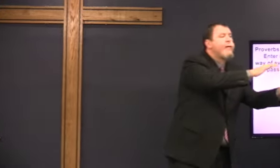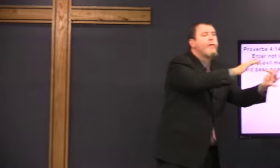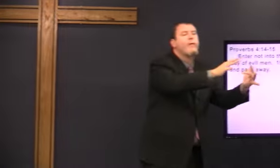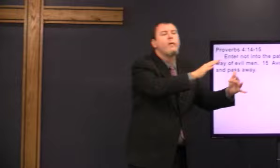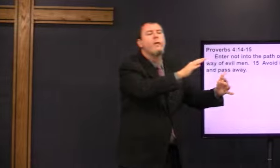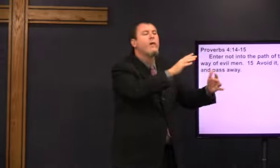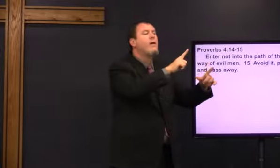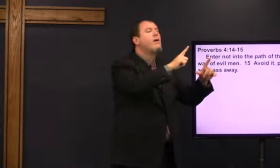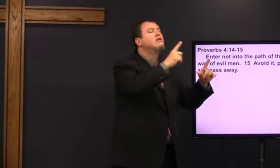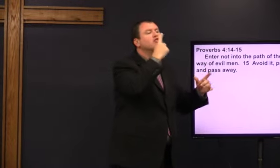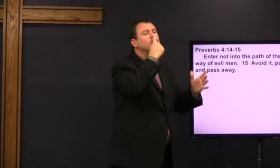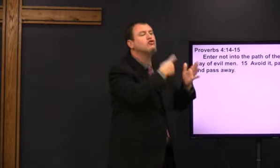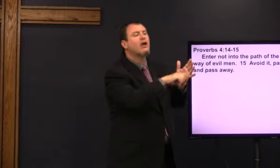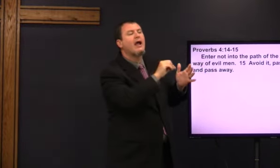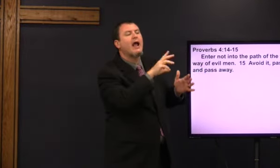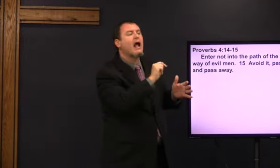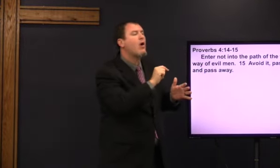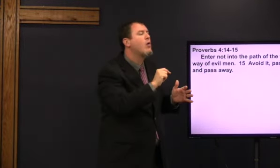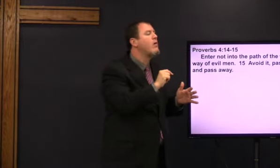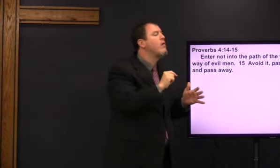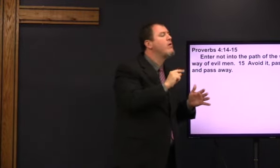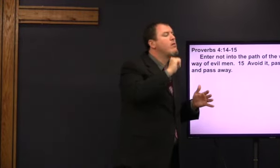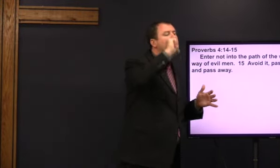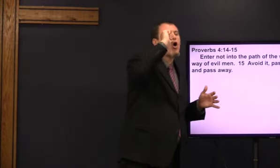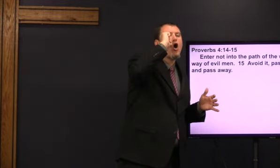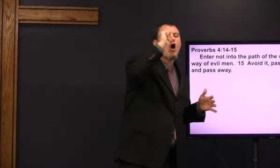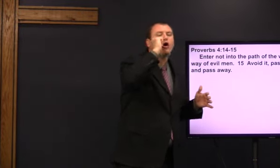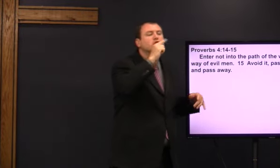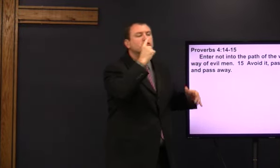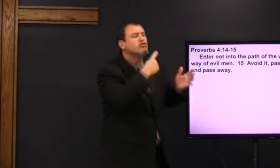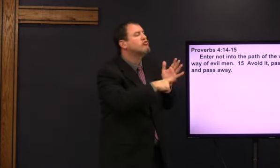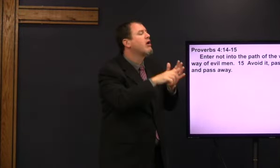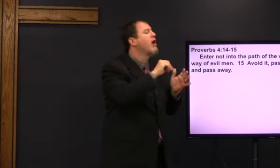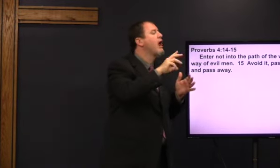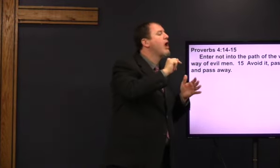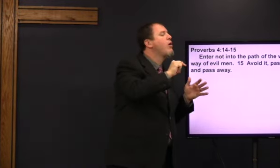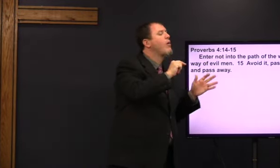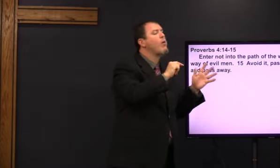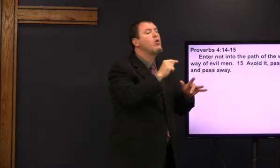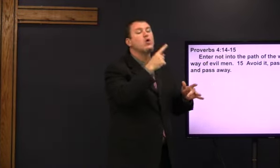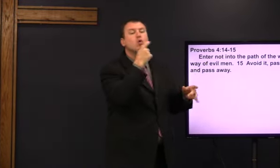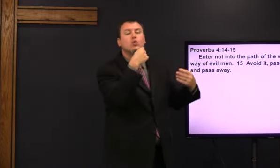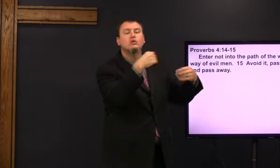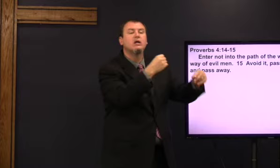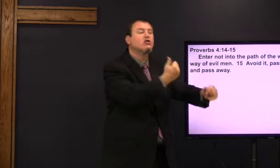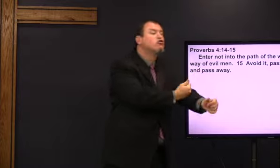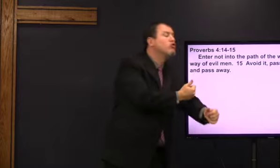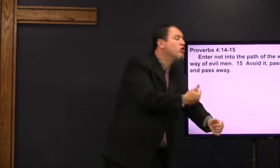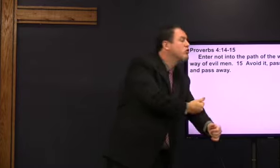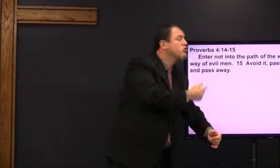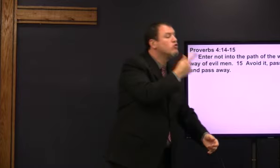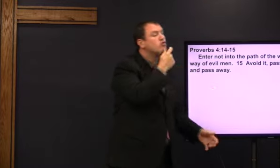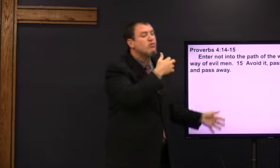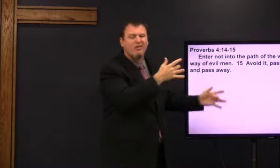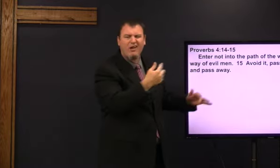didn't go there to check out the drugs. I didn't go there to see who was selling